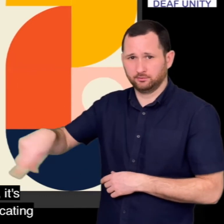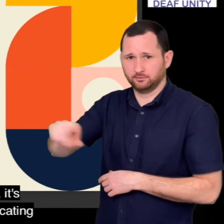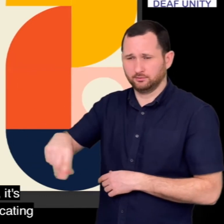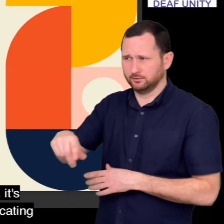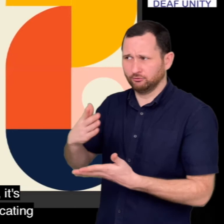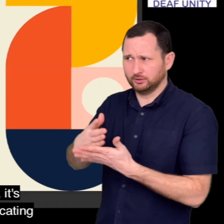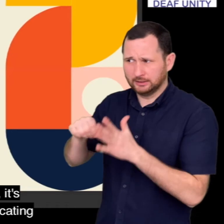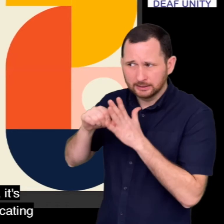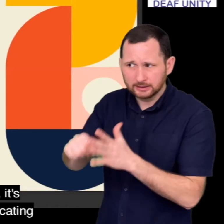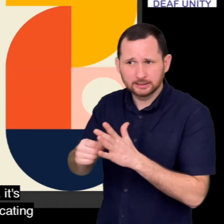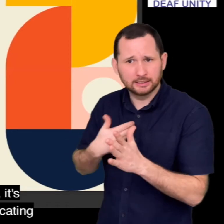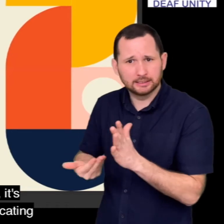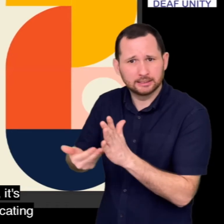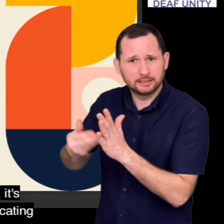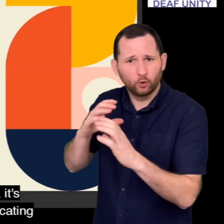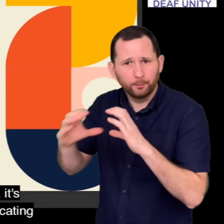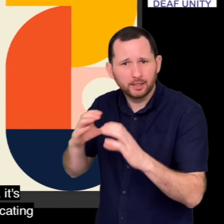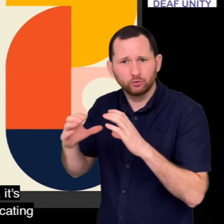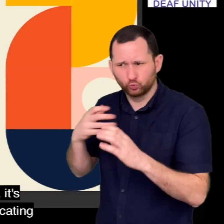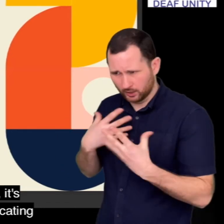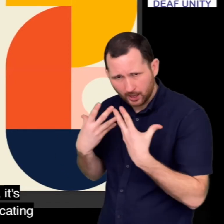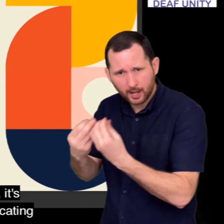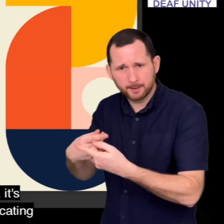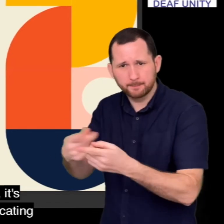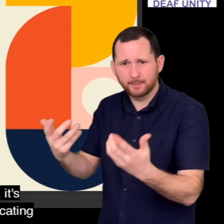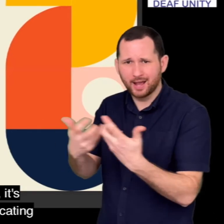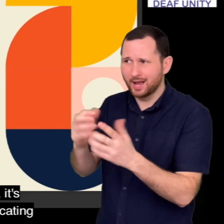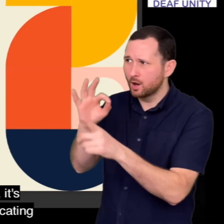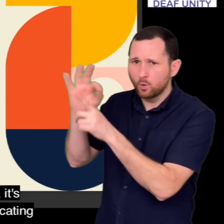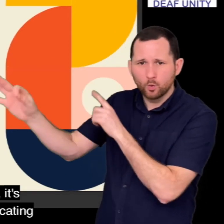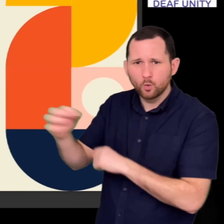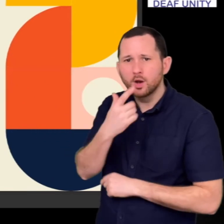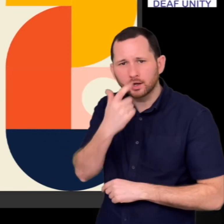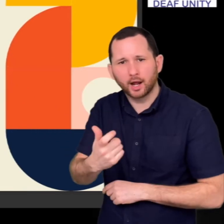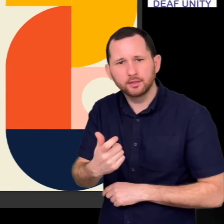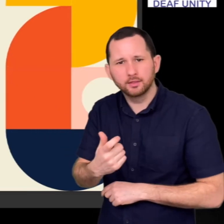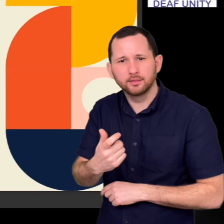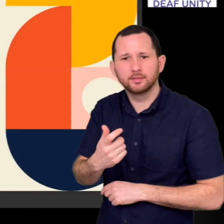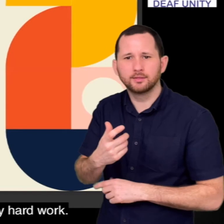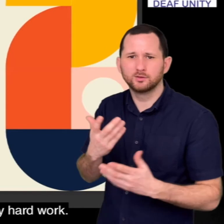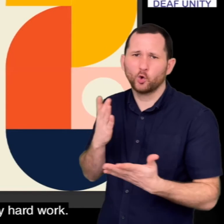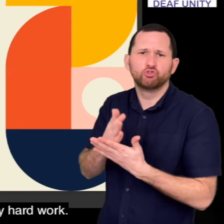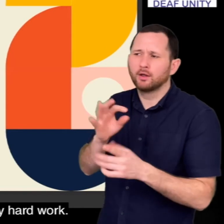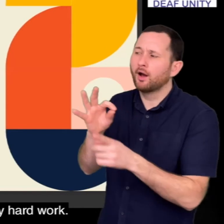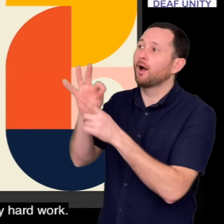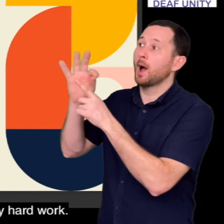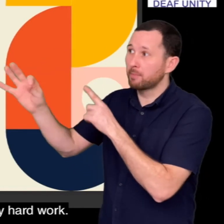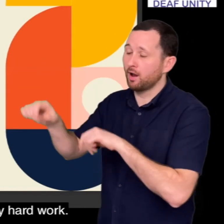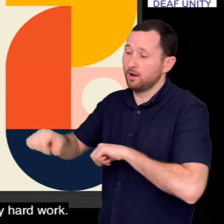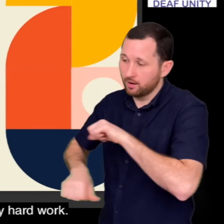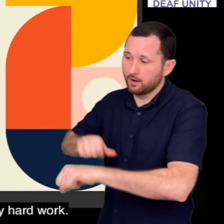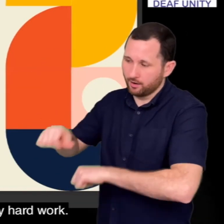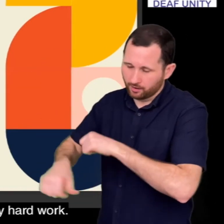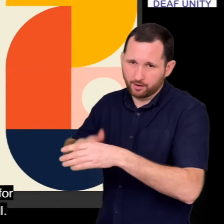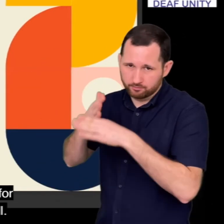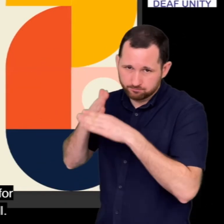for them, because it's really hard work communicating with Access to Work can be very